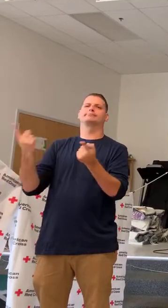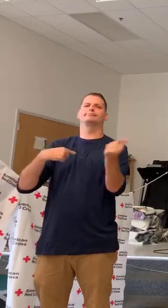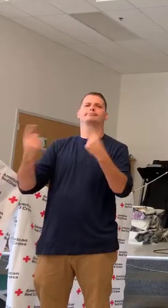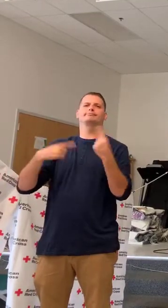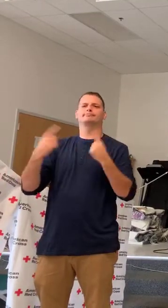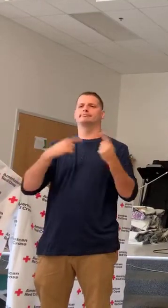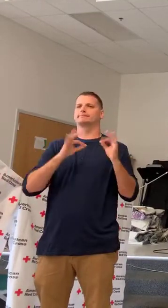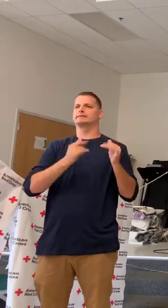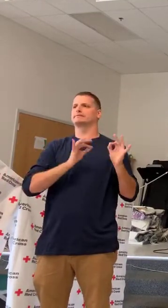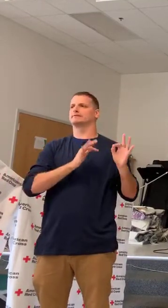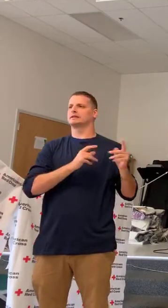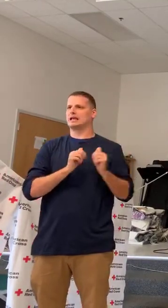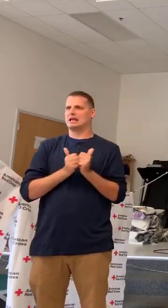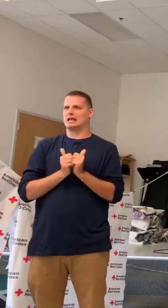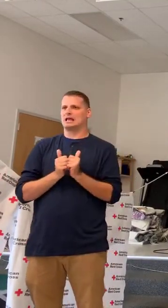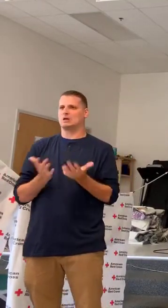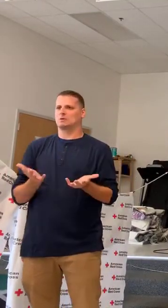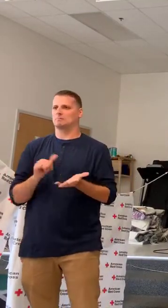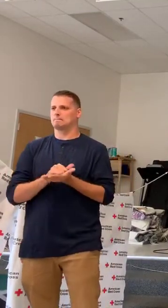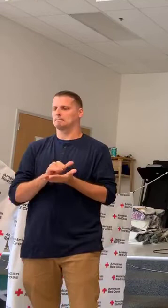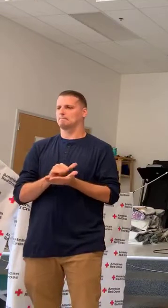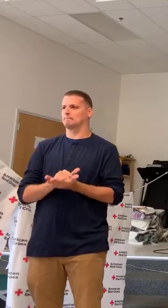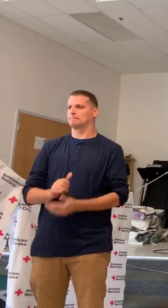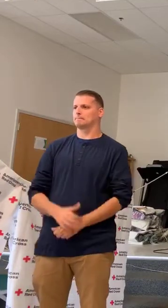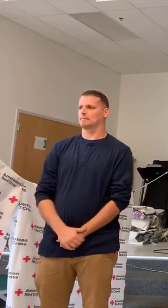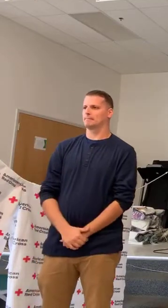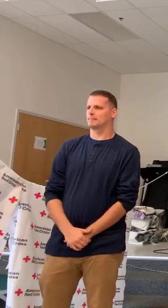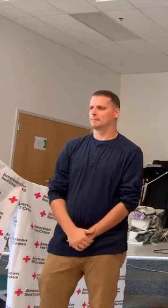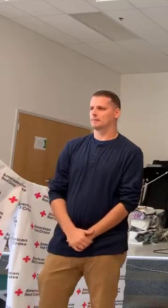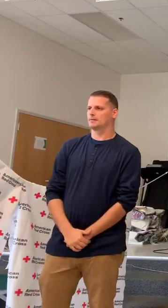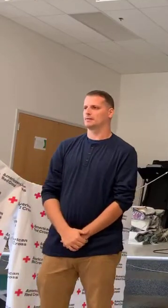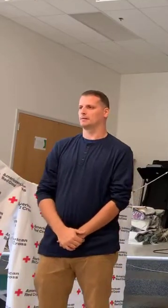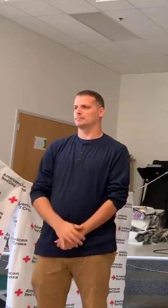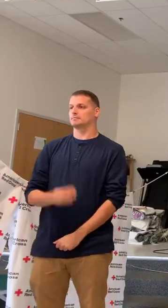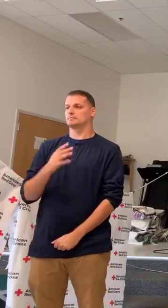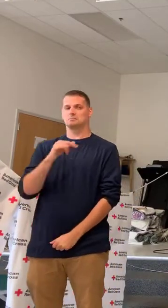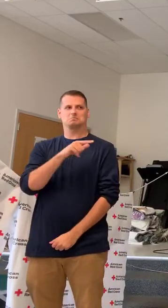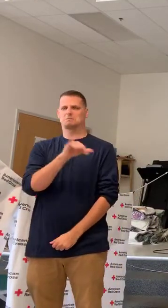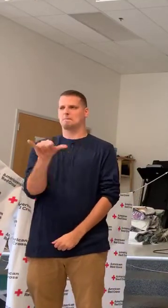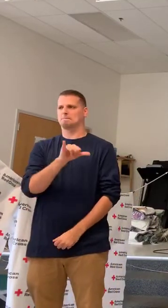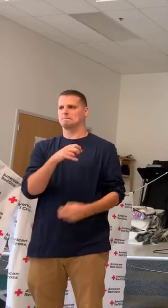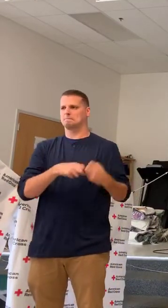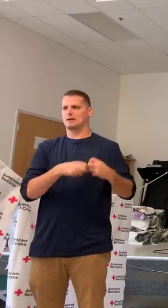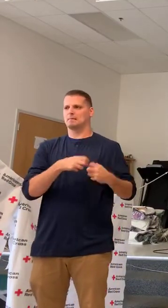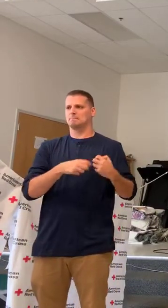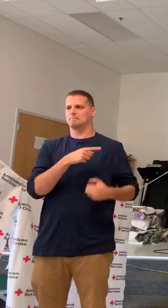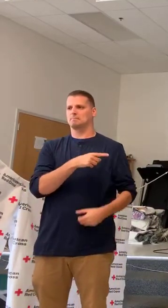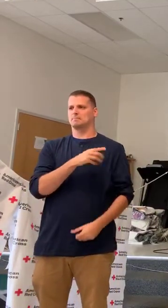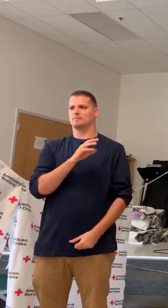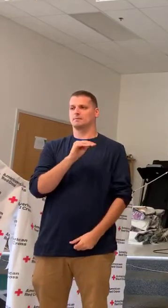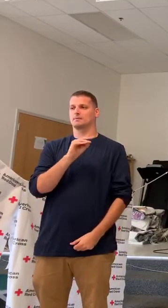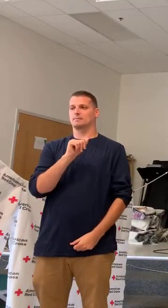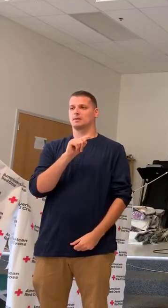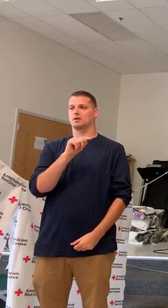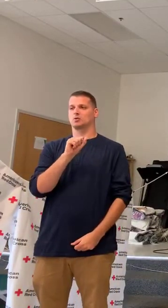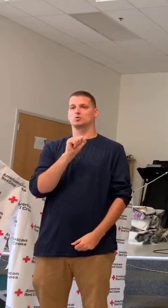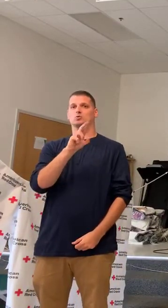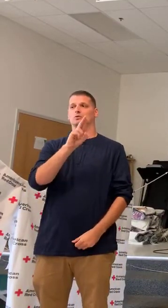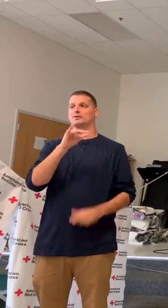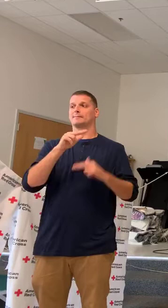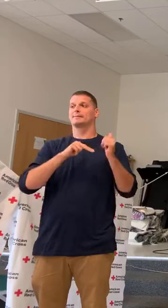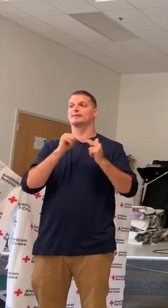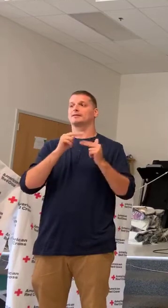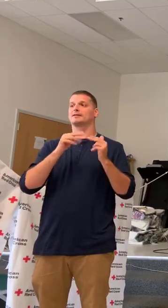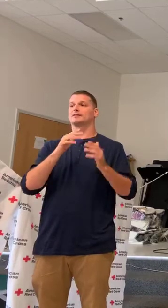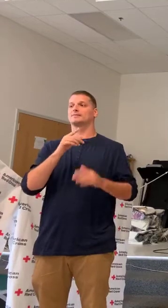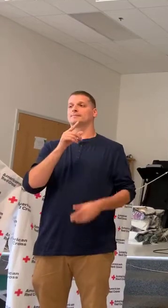contractors for our suppression part of it, the dozers, excavators. I think the brothers, the Matsu Builders Association, maybe that's something we can work with.